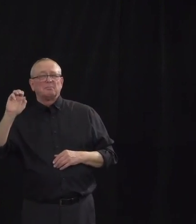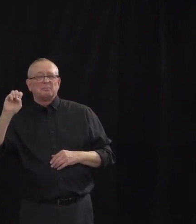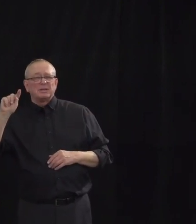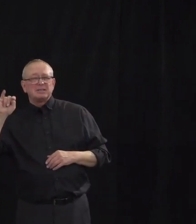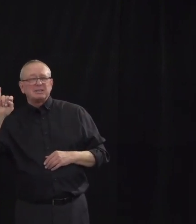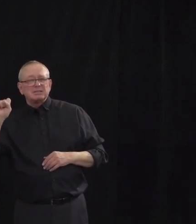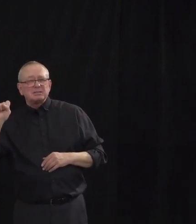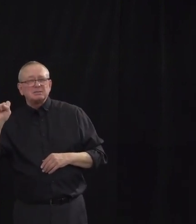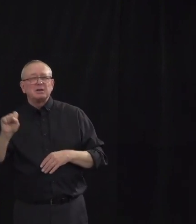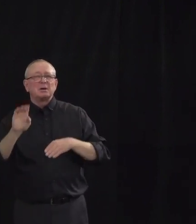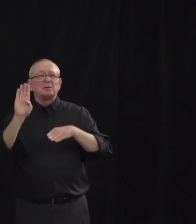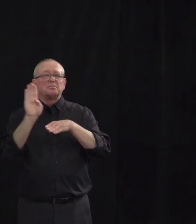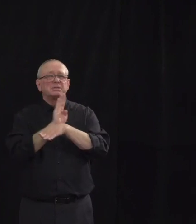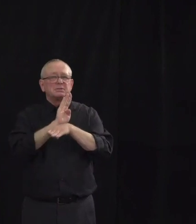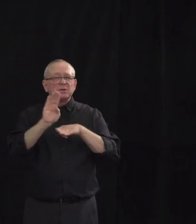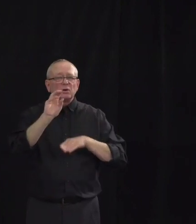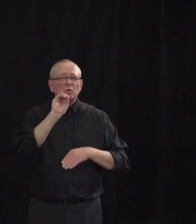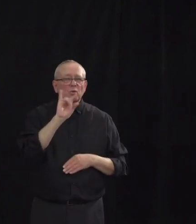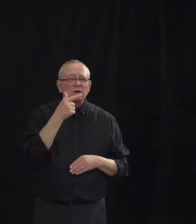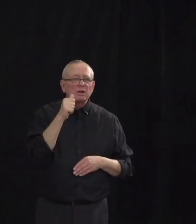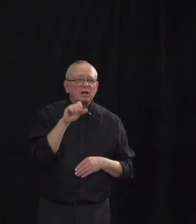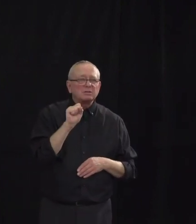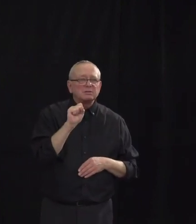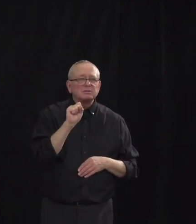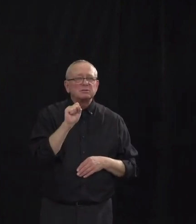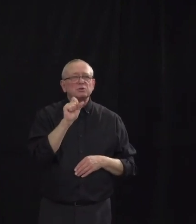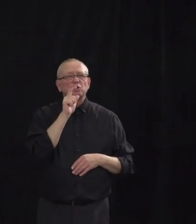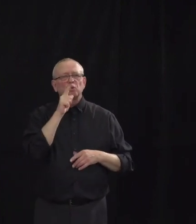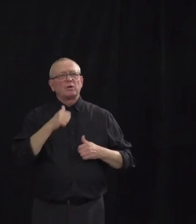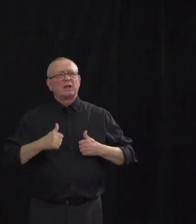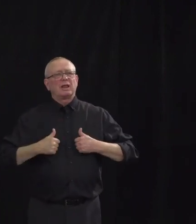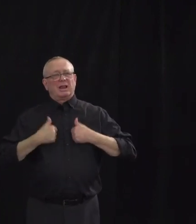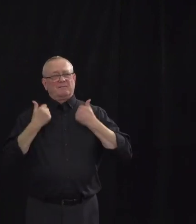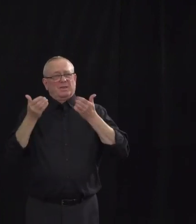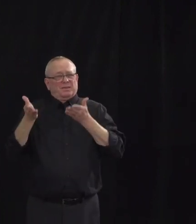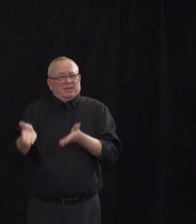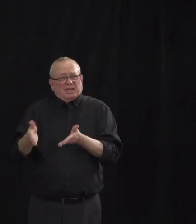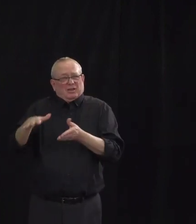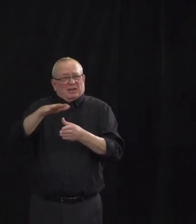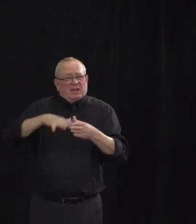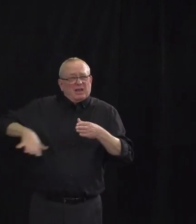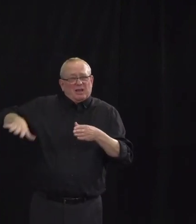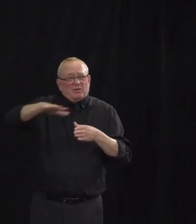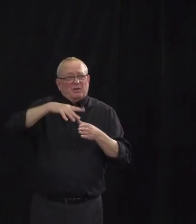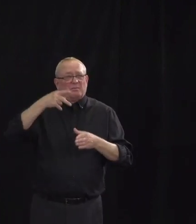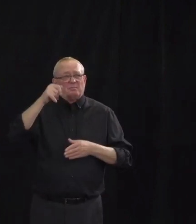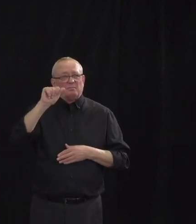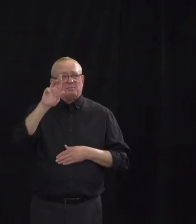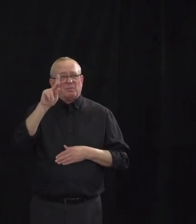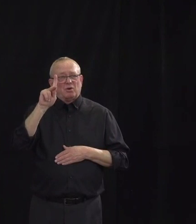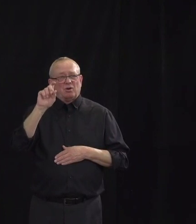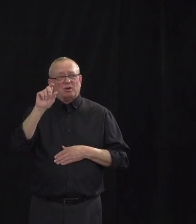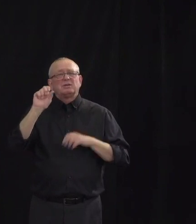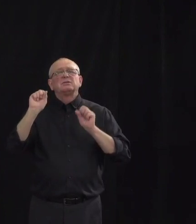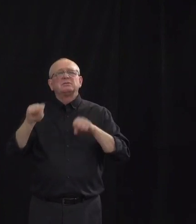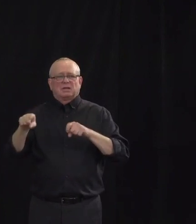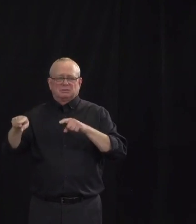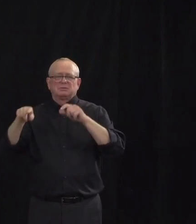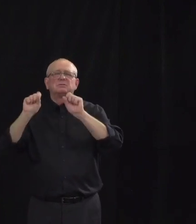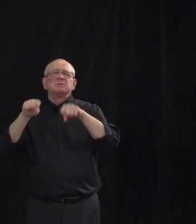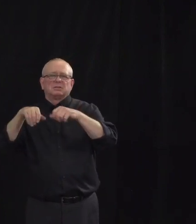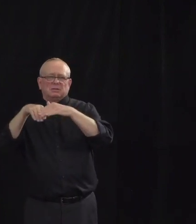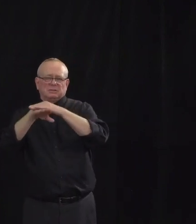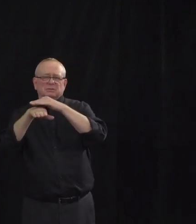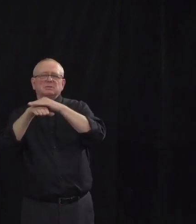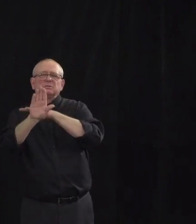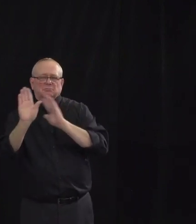and residents, of course, who operate or live inside parkland will not be affected by this decision. Now is not the time to drive to visit our provincial